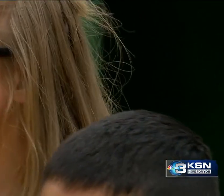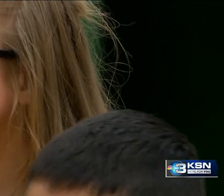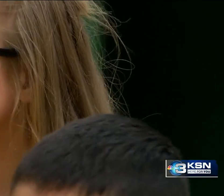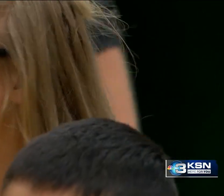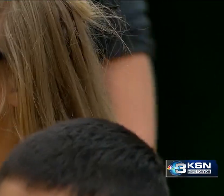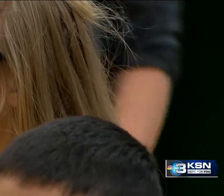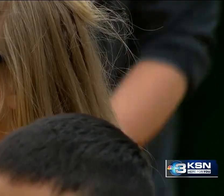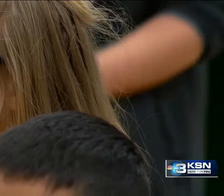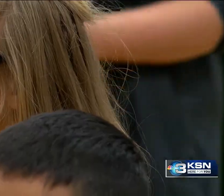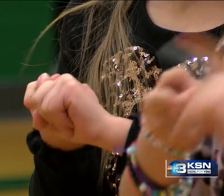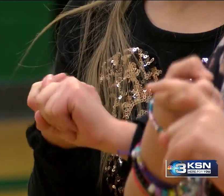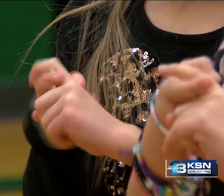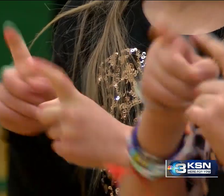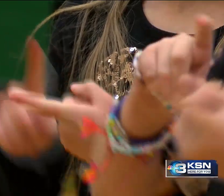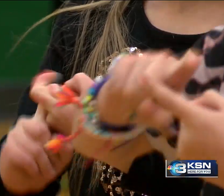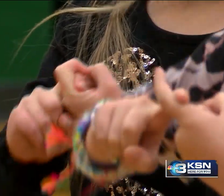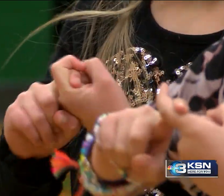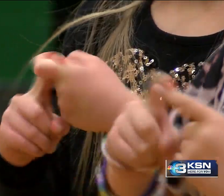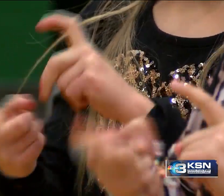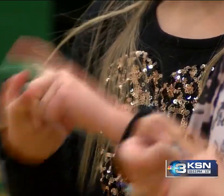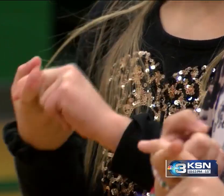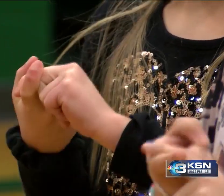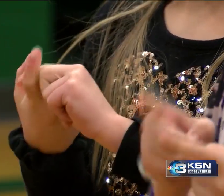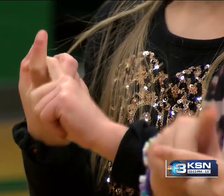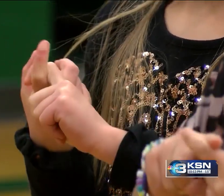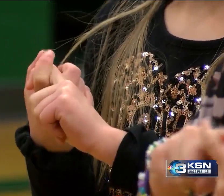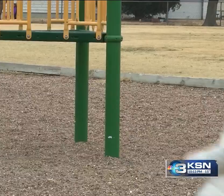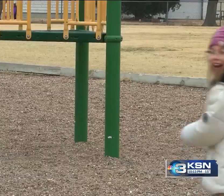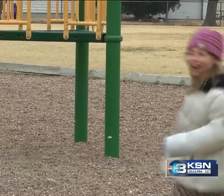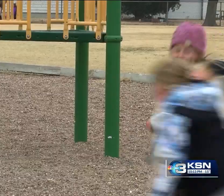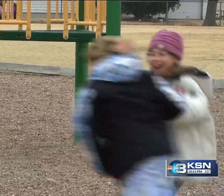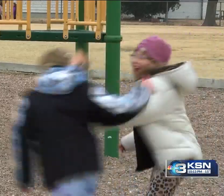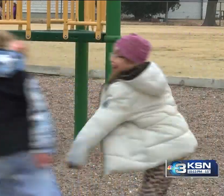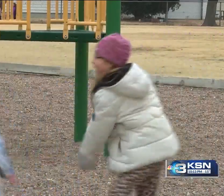No word or sign can express her excitement to be understood.